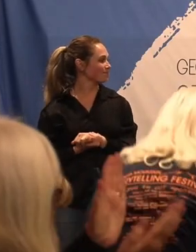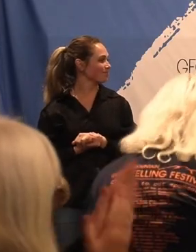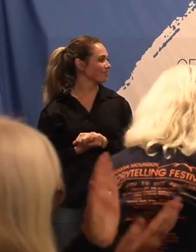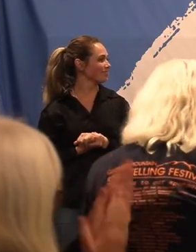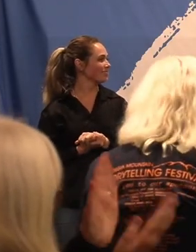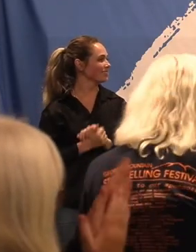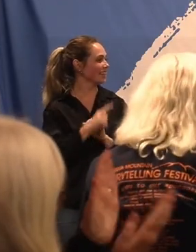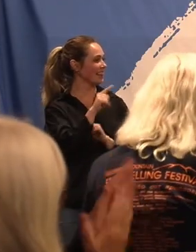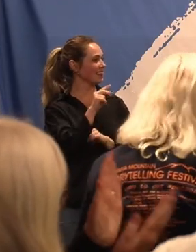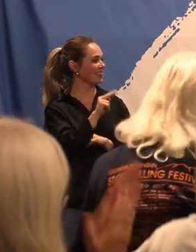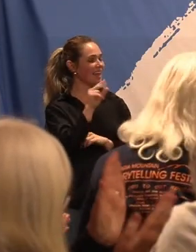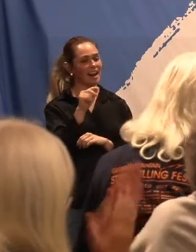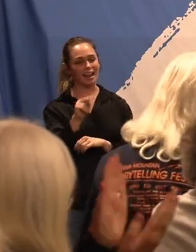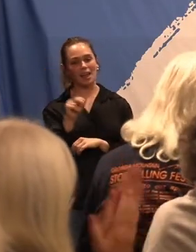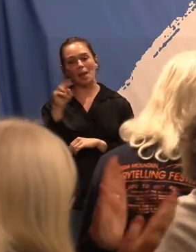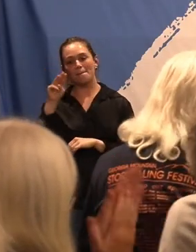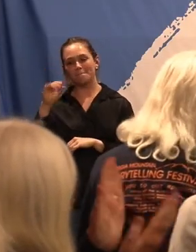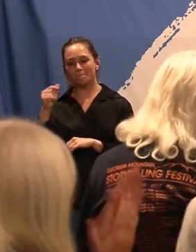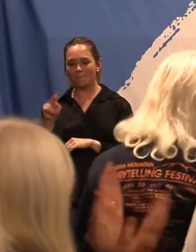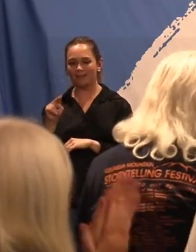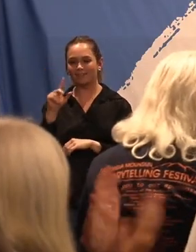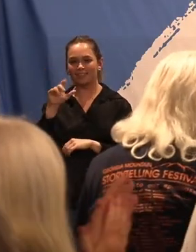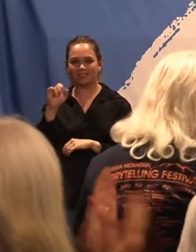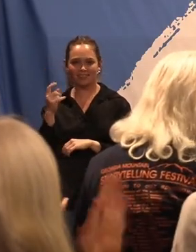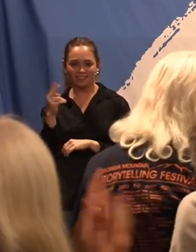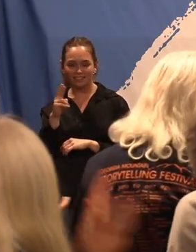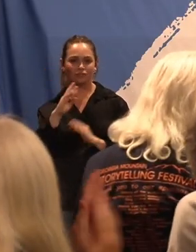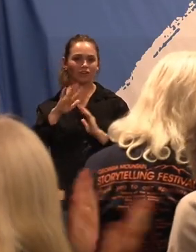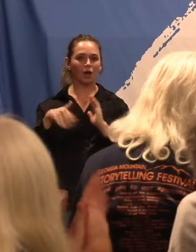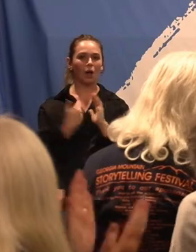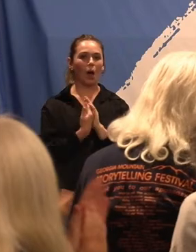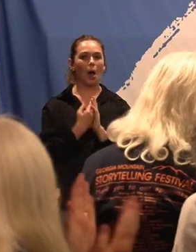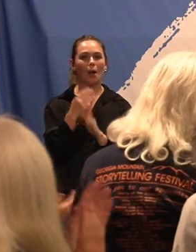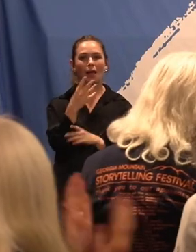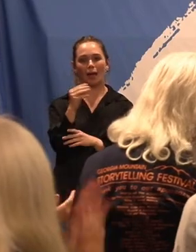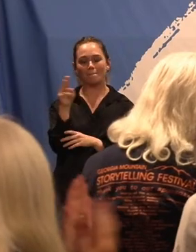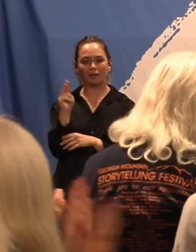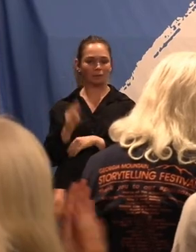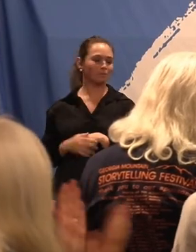Lynn and Ann and Megan and Nestor and Michael.